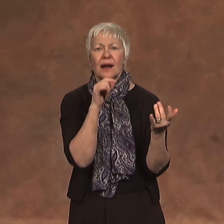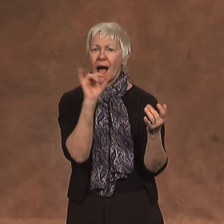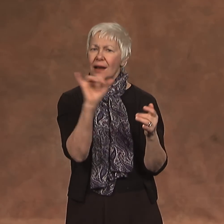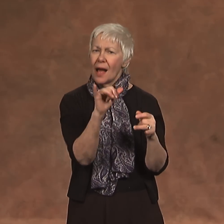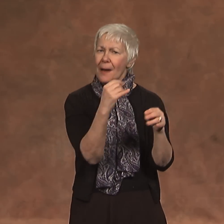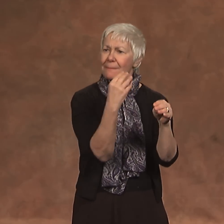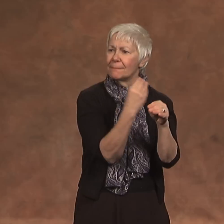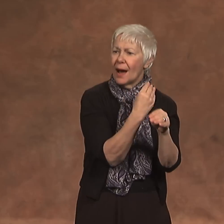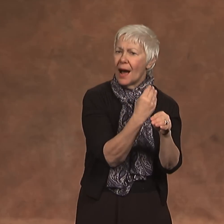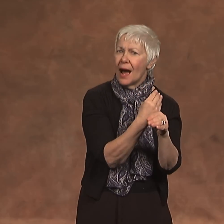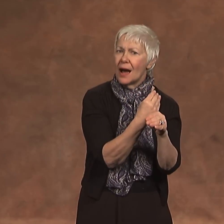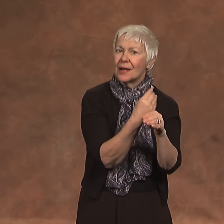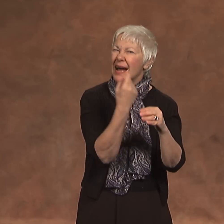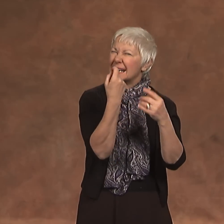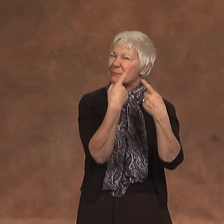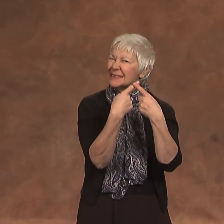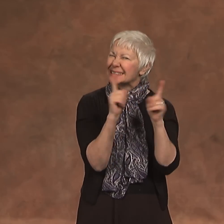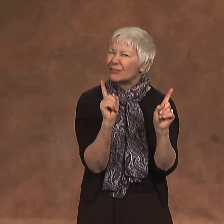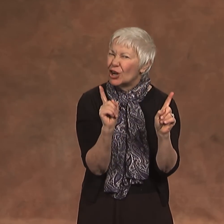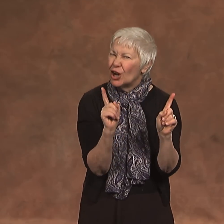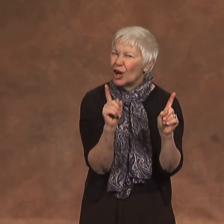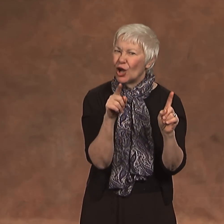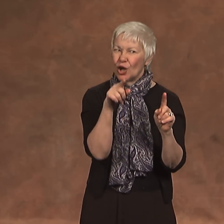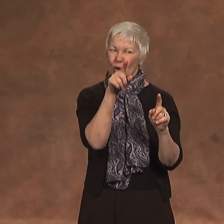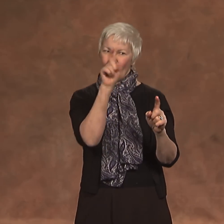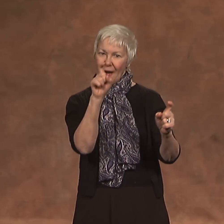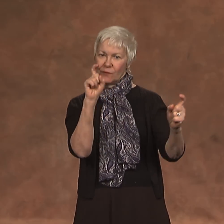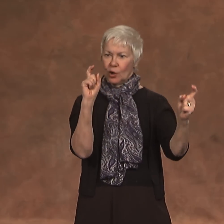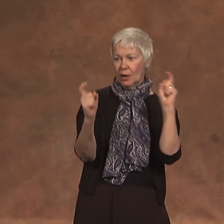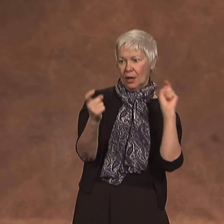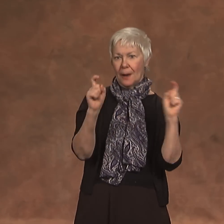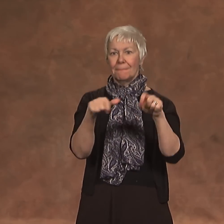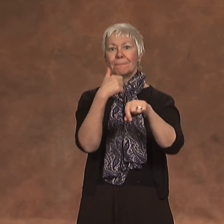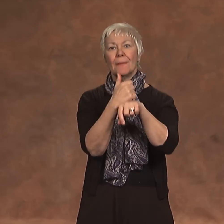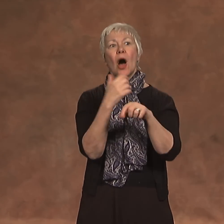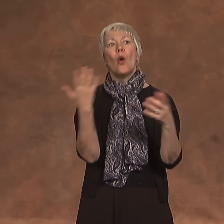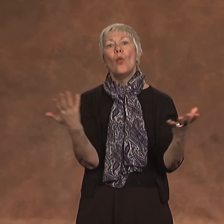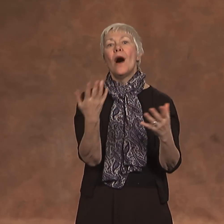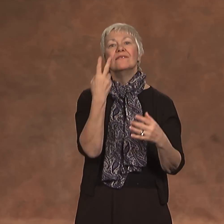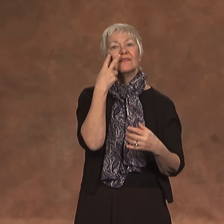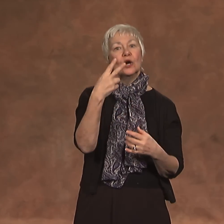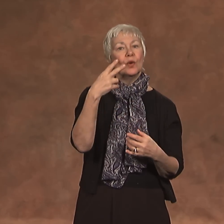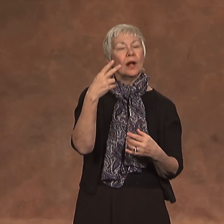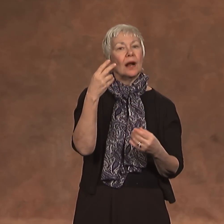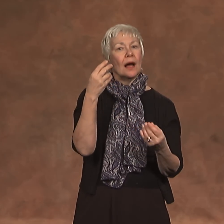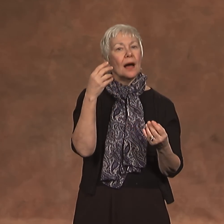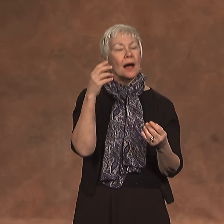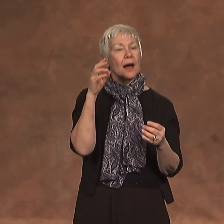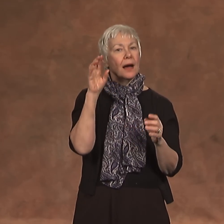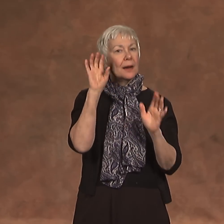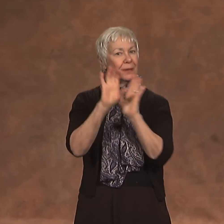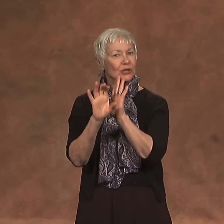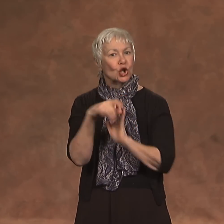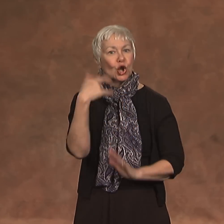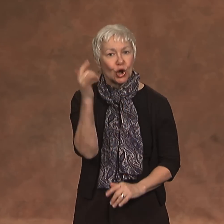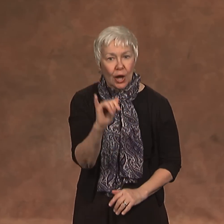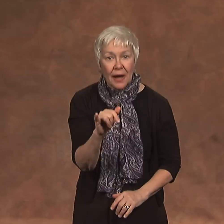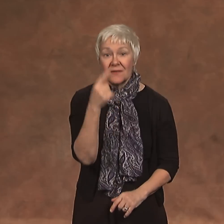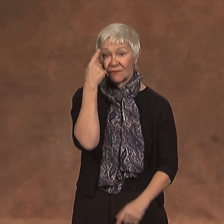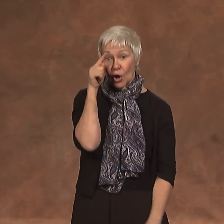spelled word on the board. So this is another strategy for teaching in a deaf and hard of hearing classroom. Notice that this is different from the